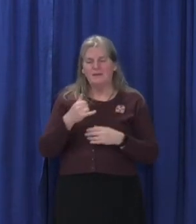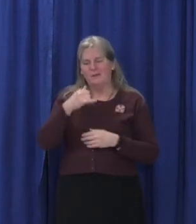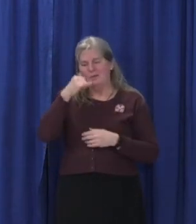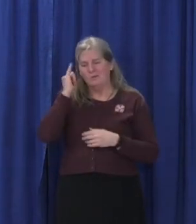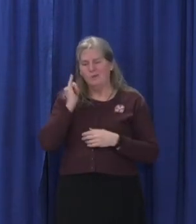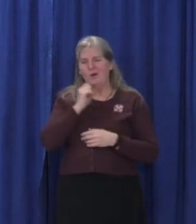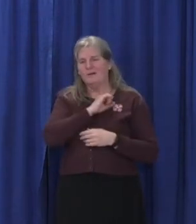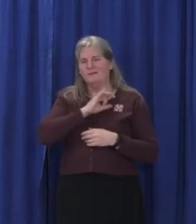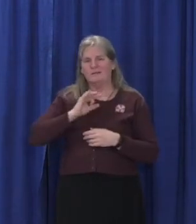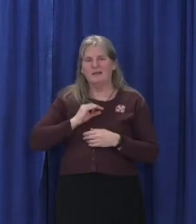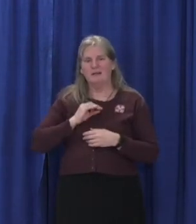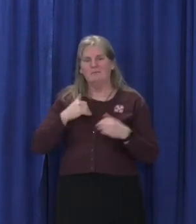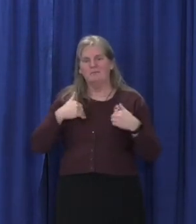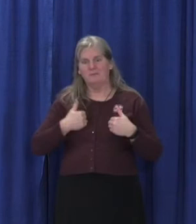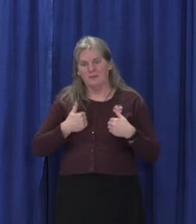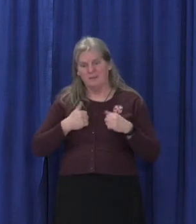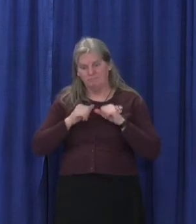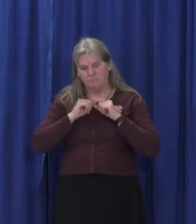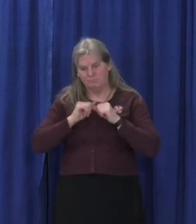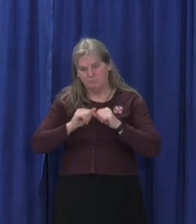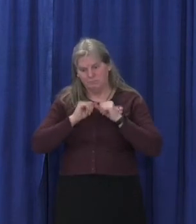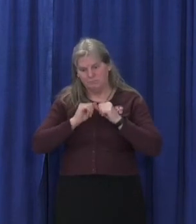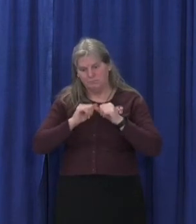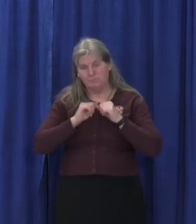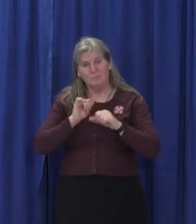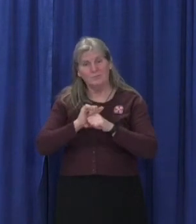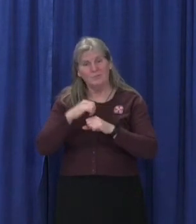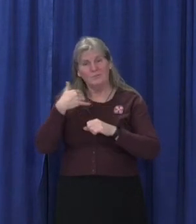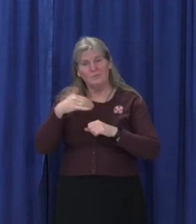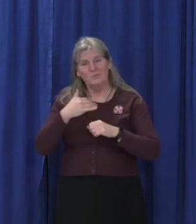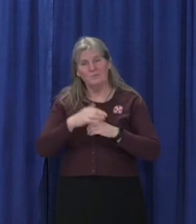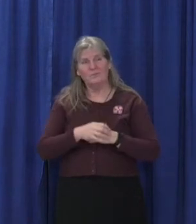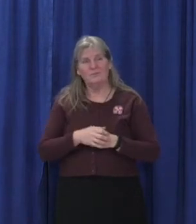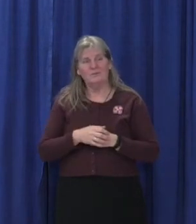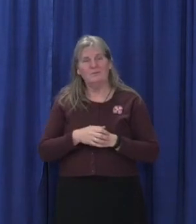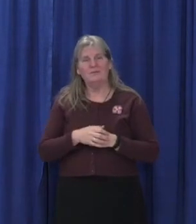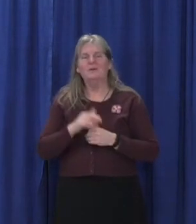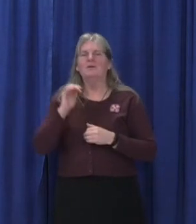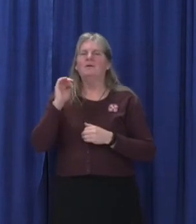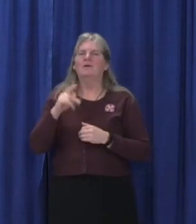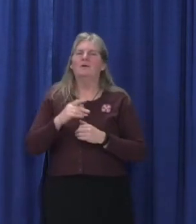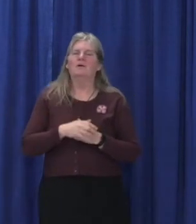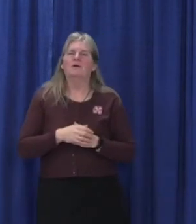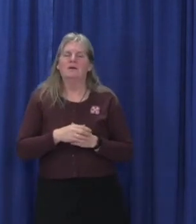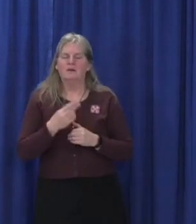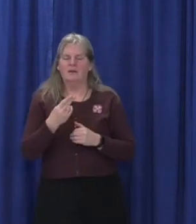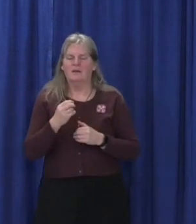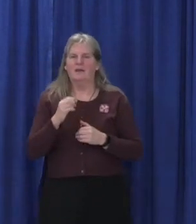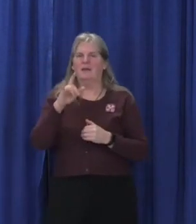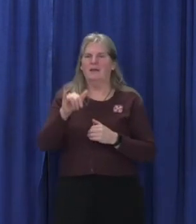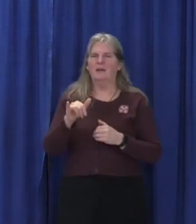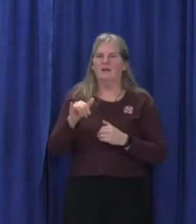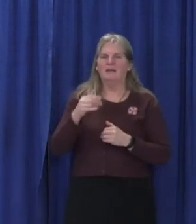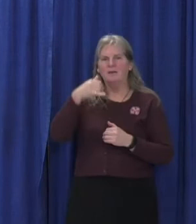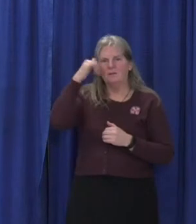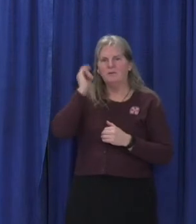lines. Thank you. Yeah, thanks. Thank you. We'll now move to the phone lines and start with Haley at Yukon